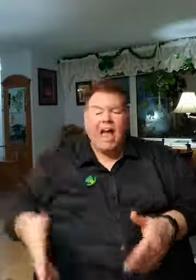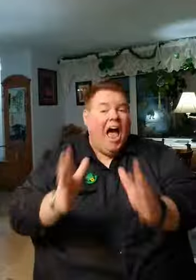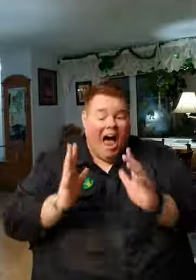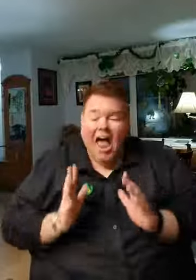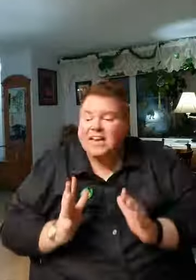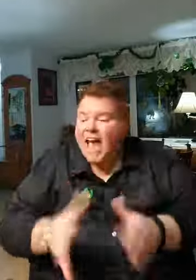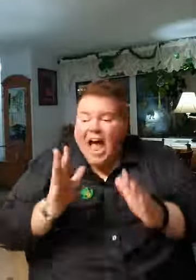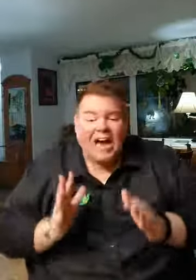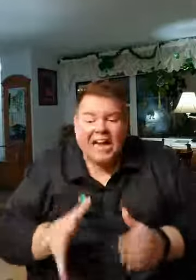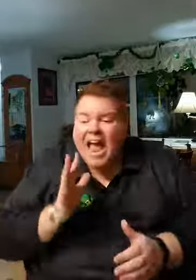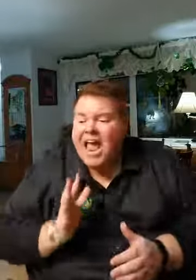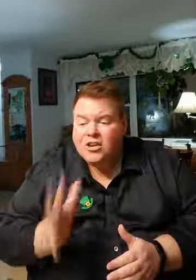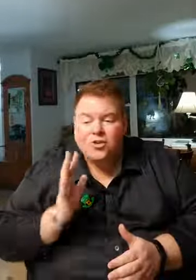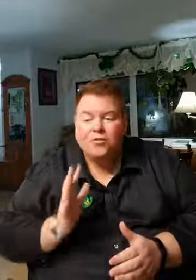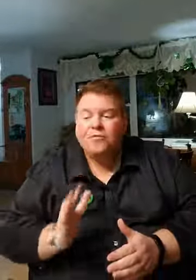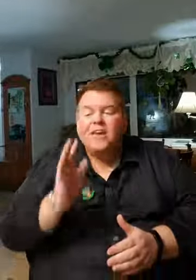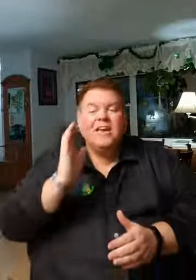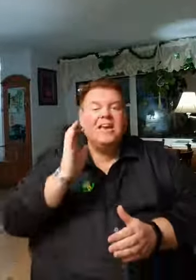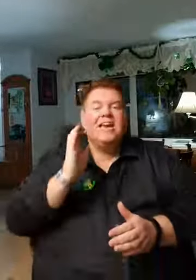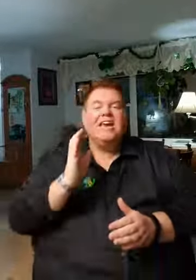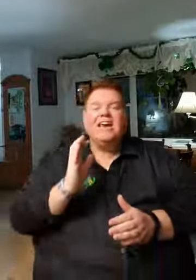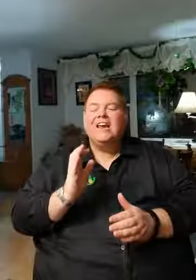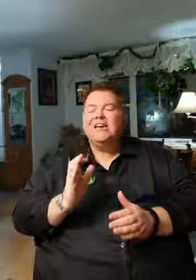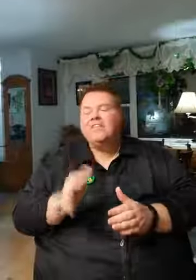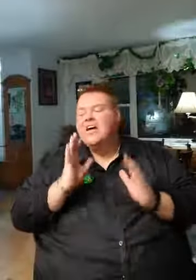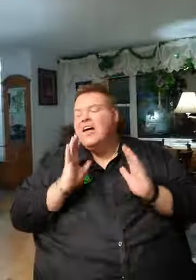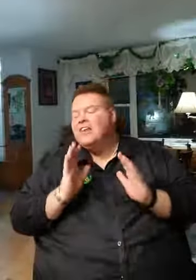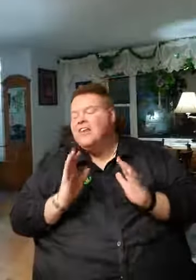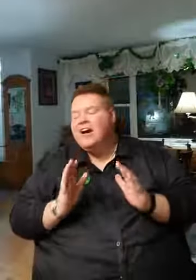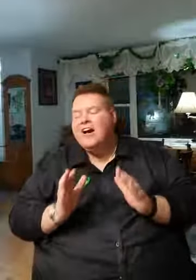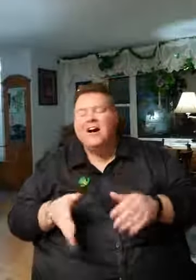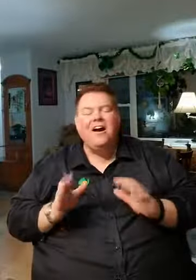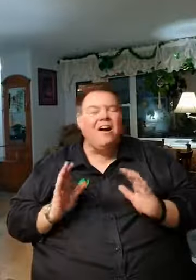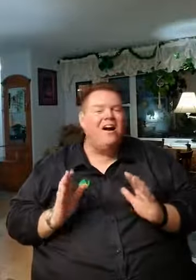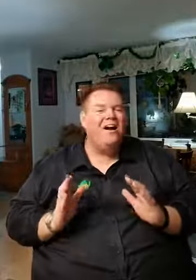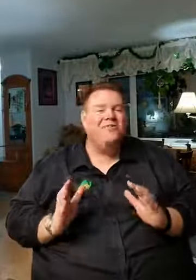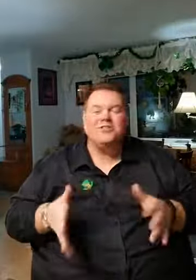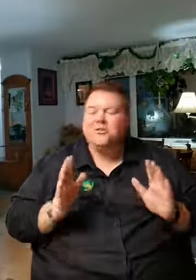Can you feel the love tonight?